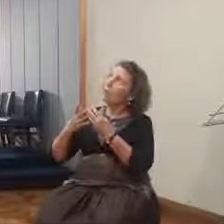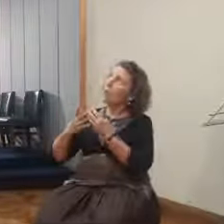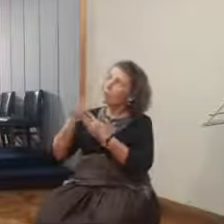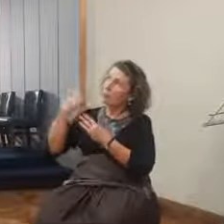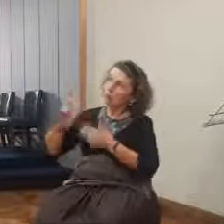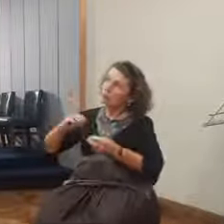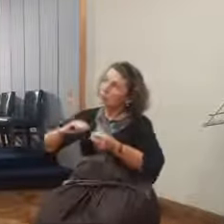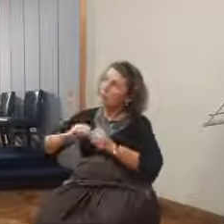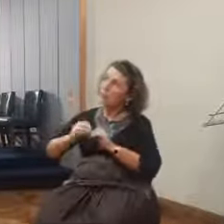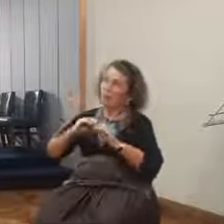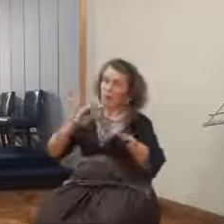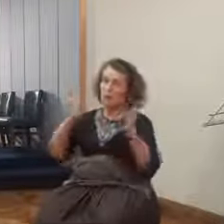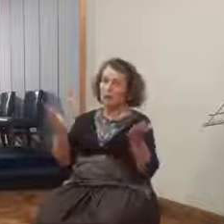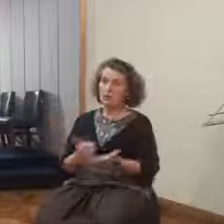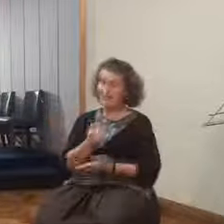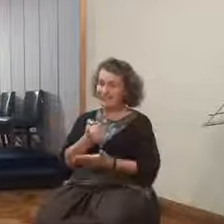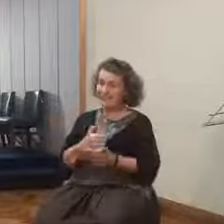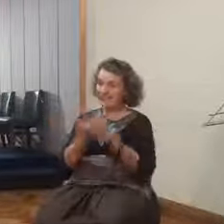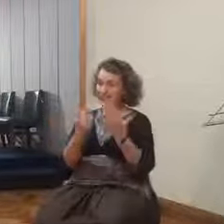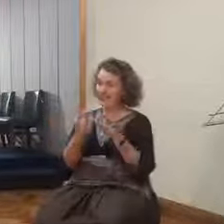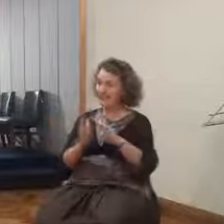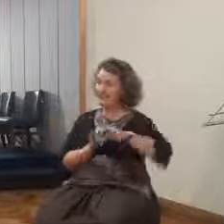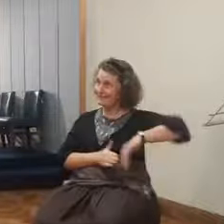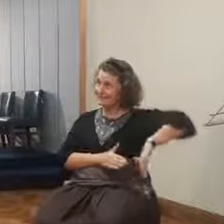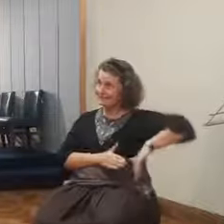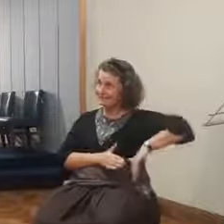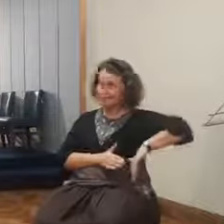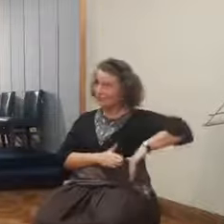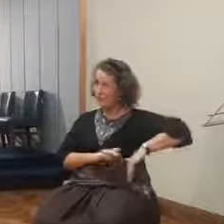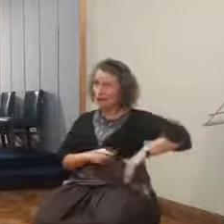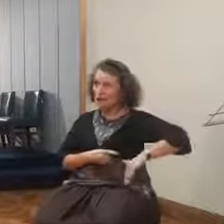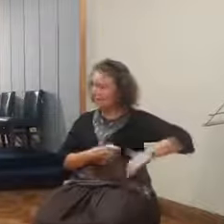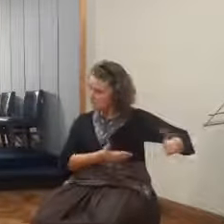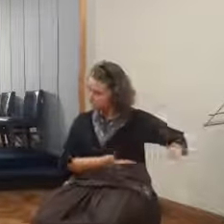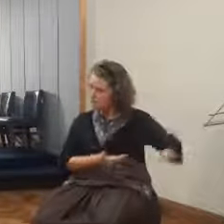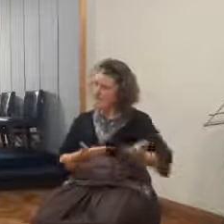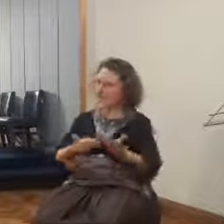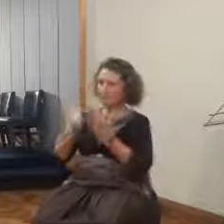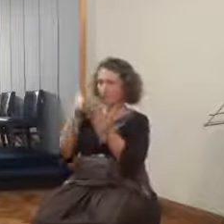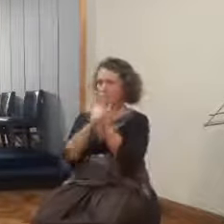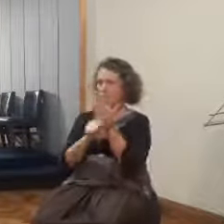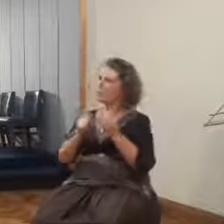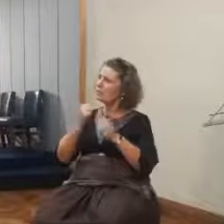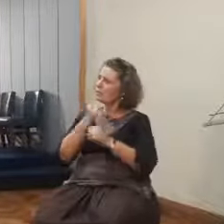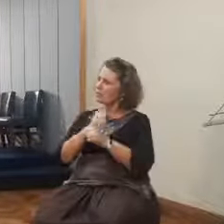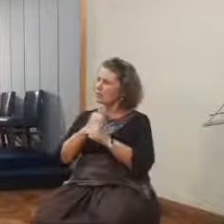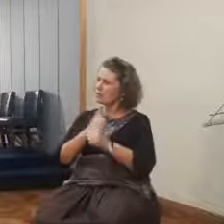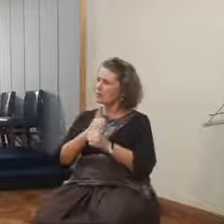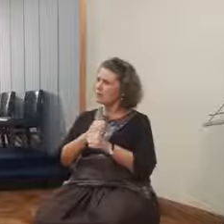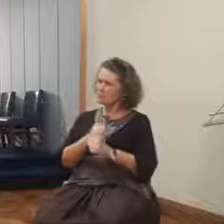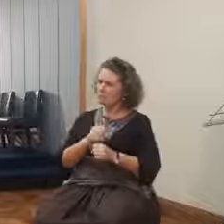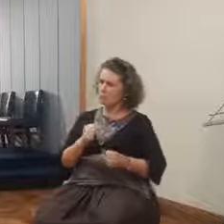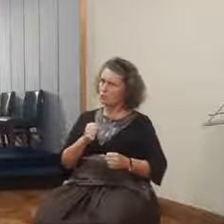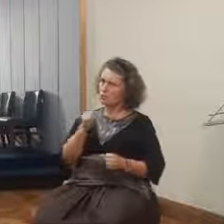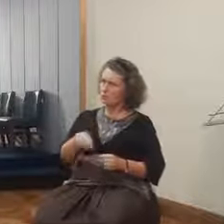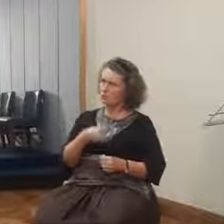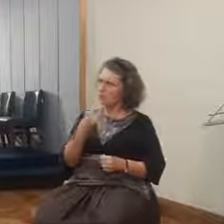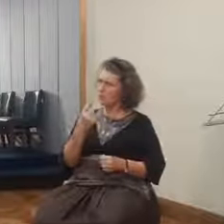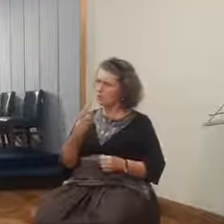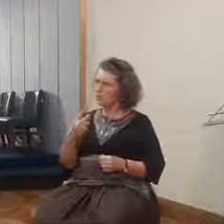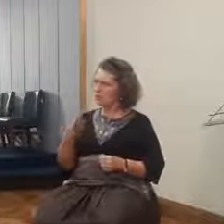even in the words of the scriptures themselves. And such a God as the God in whom we